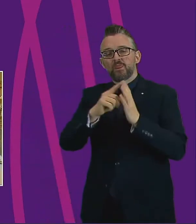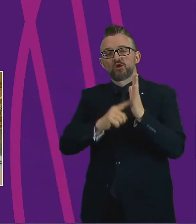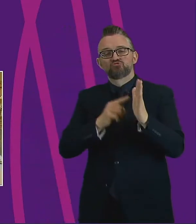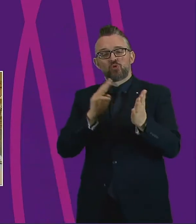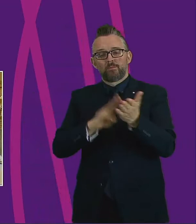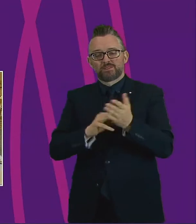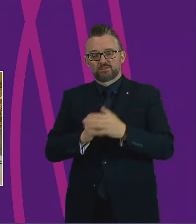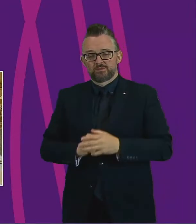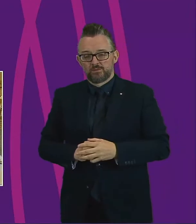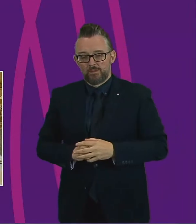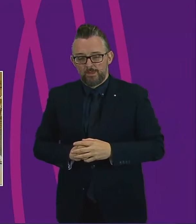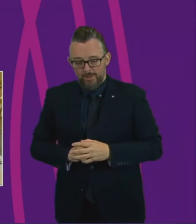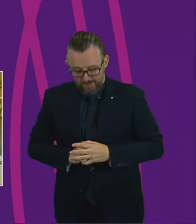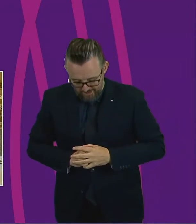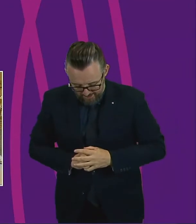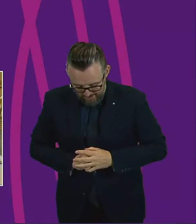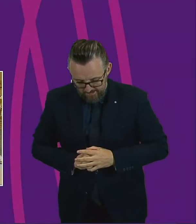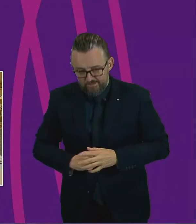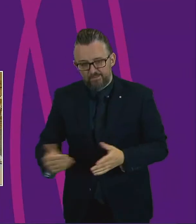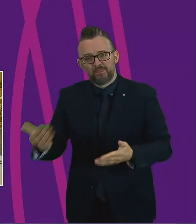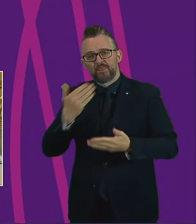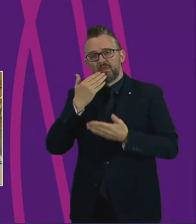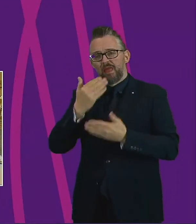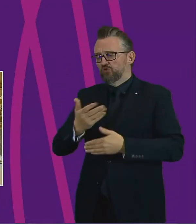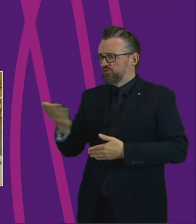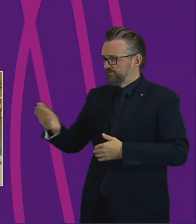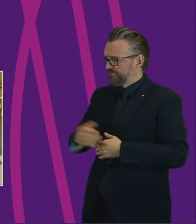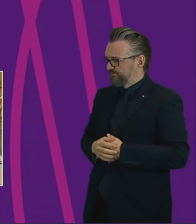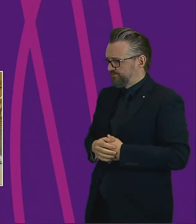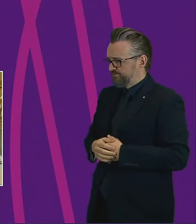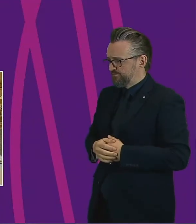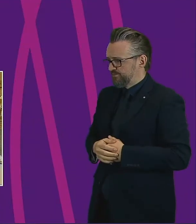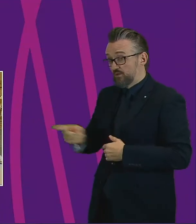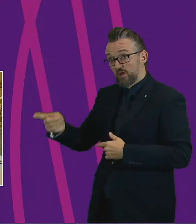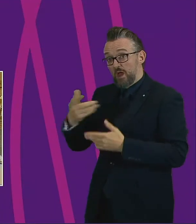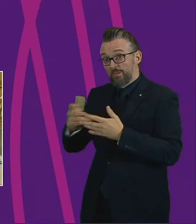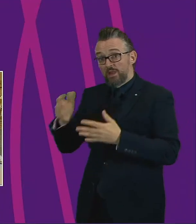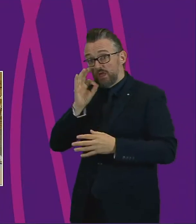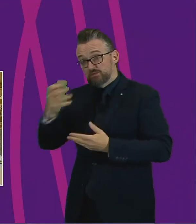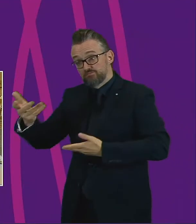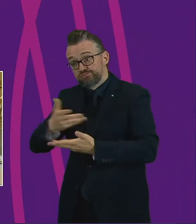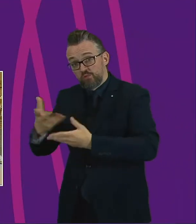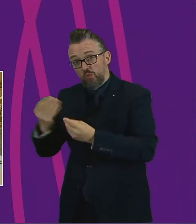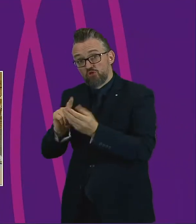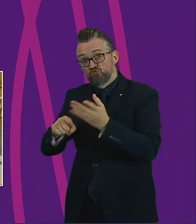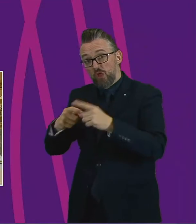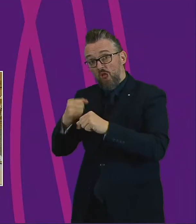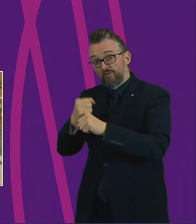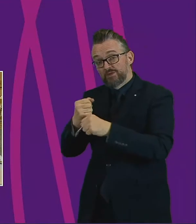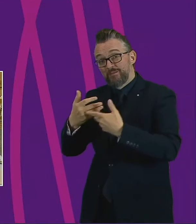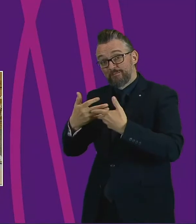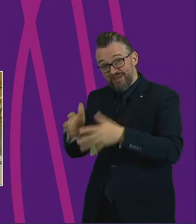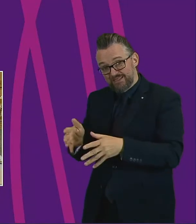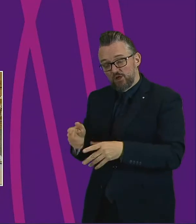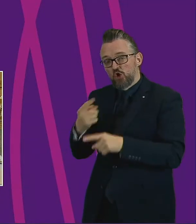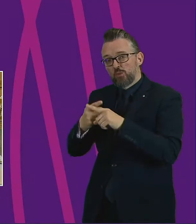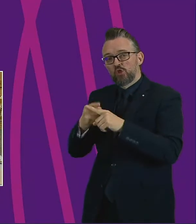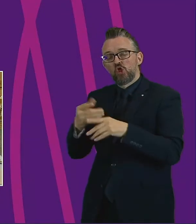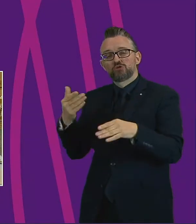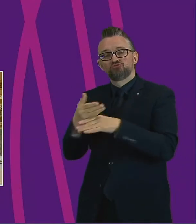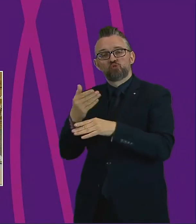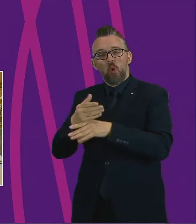by Mike Rumbles. Thank you very much. To ask the First Minister if she's had any discussions with the UK Government about extending the job retention